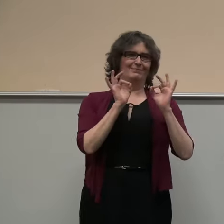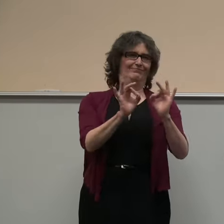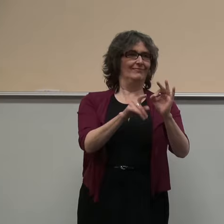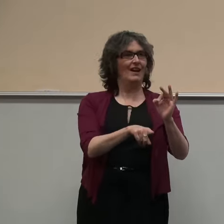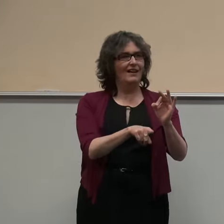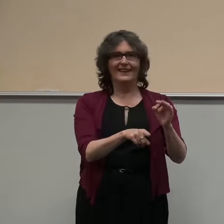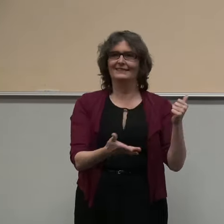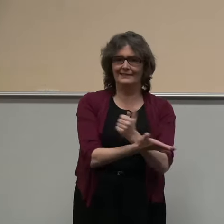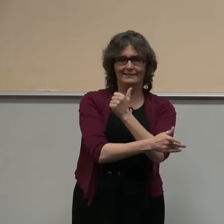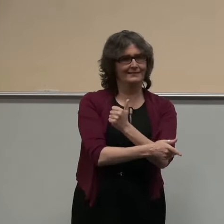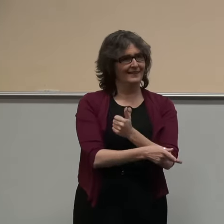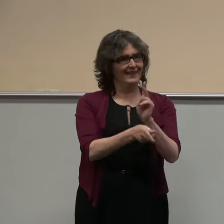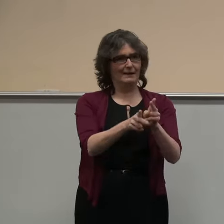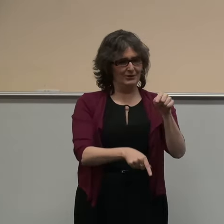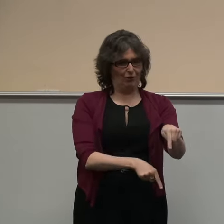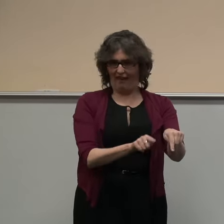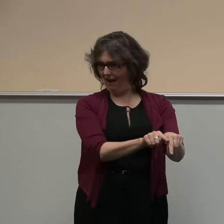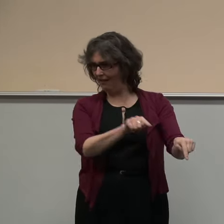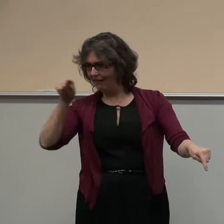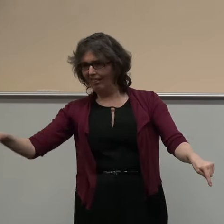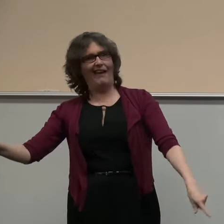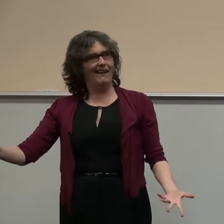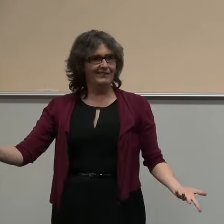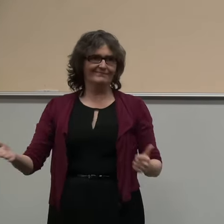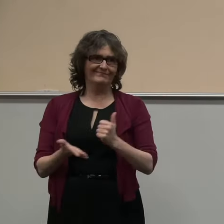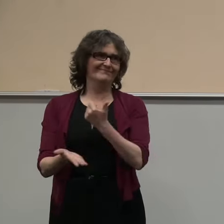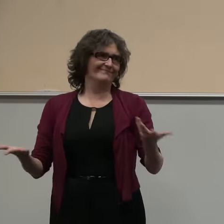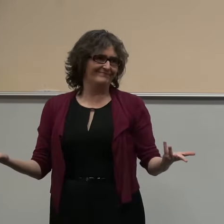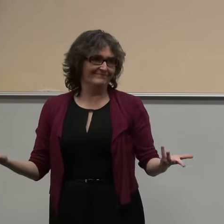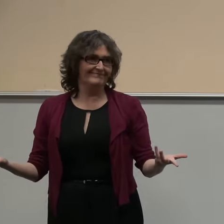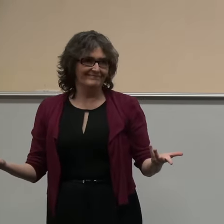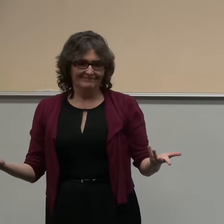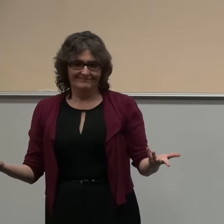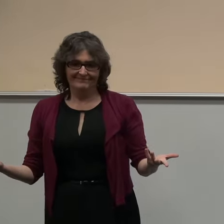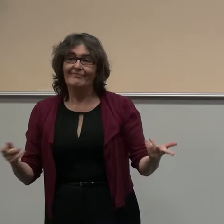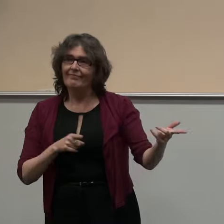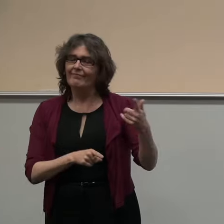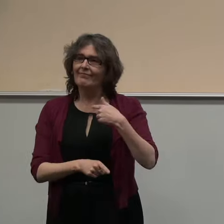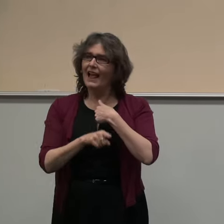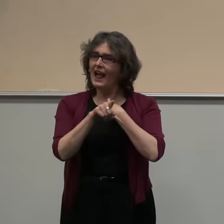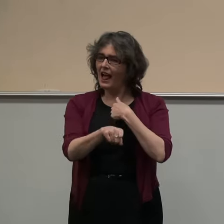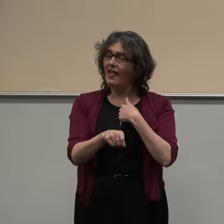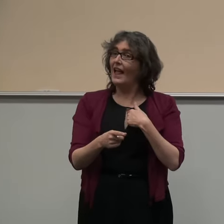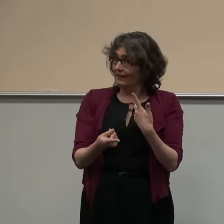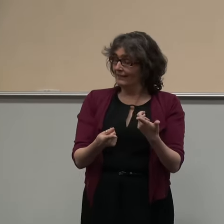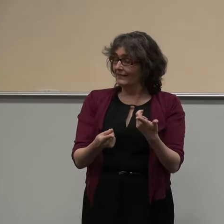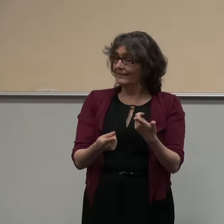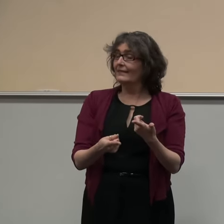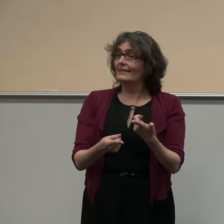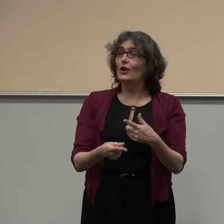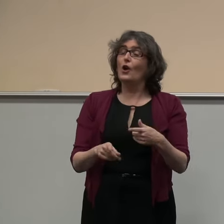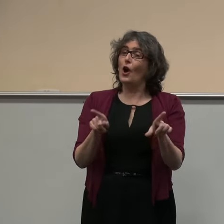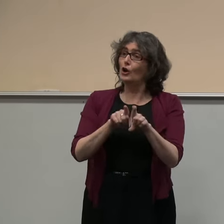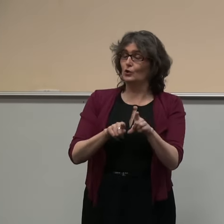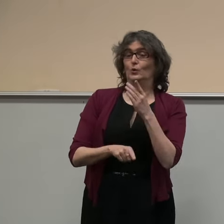There's one other thing about the use of space which really annoys me, and that is that actors and some audience members, but not